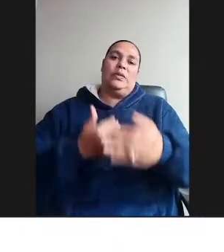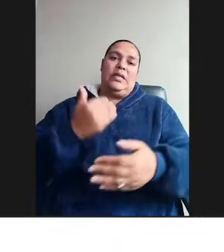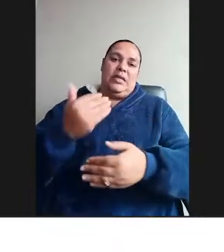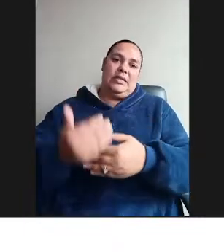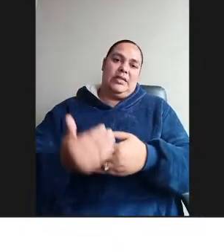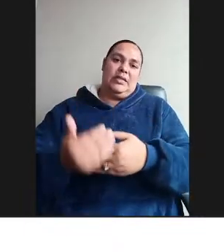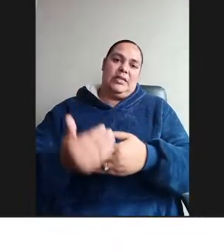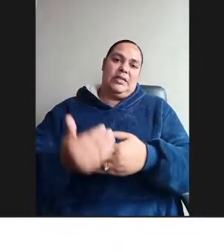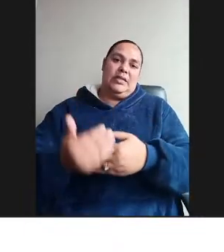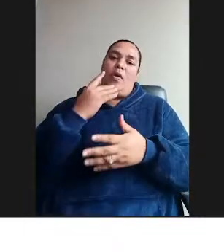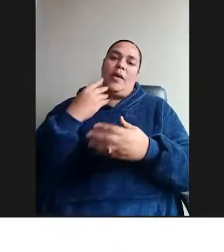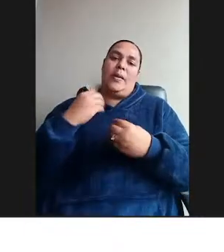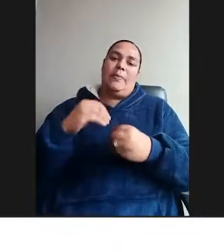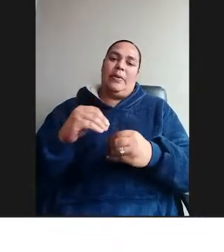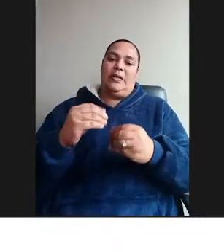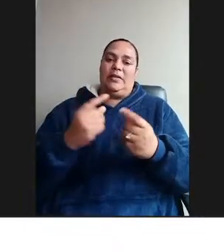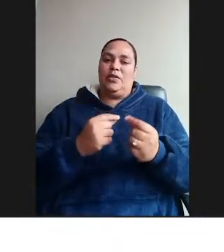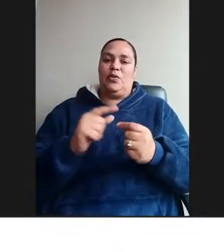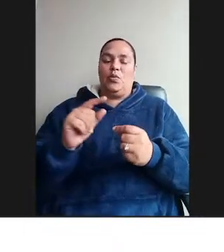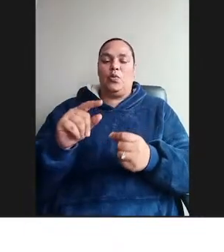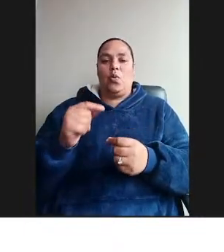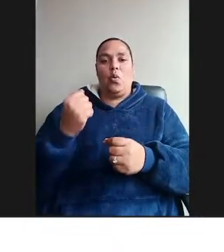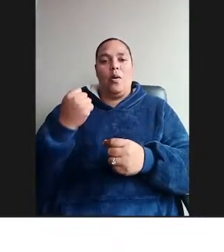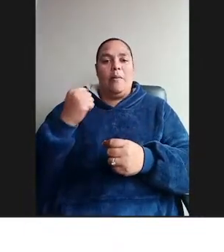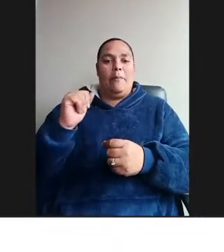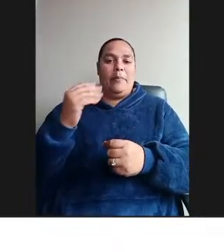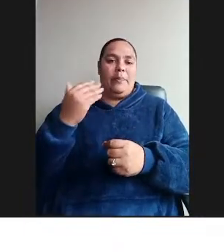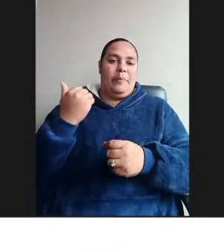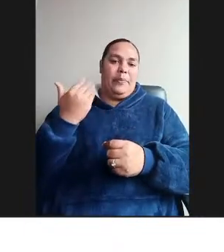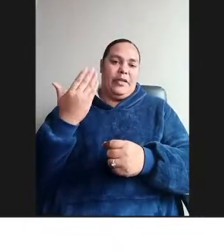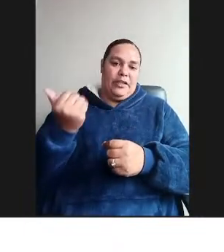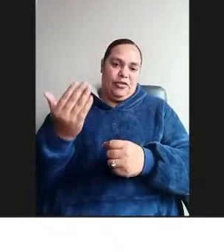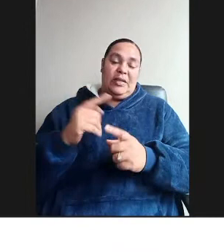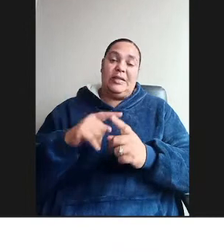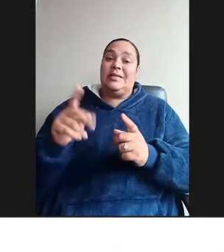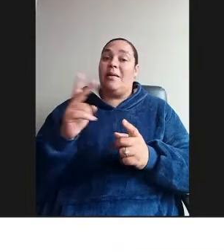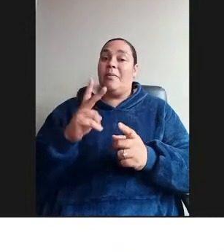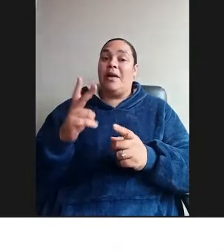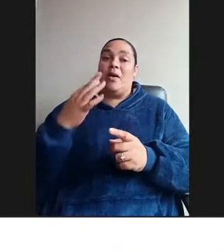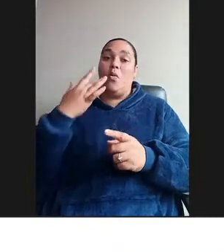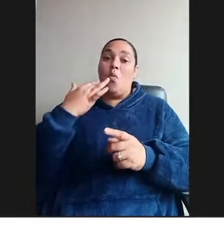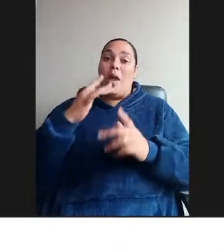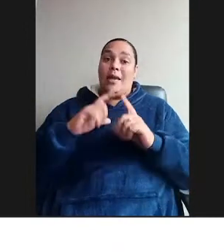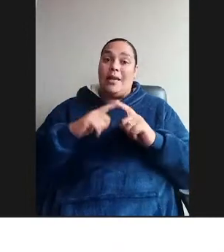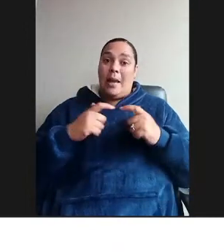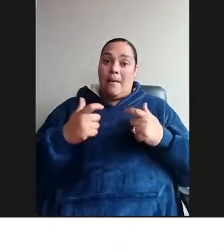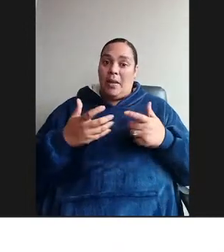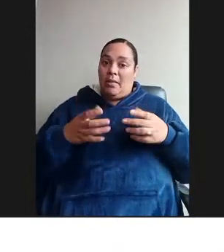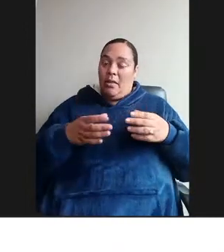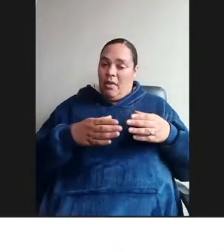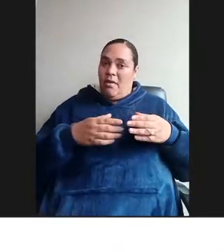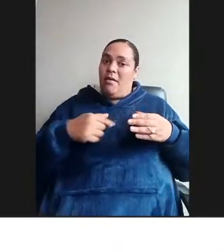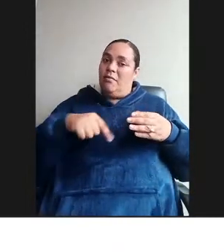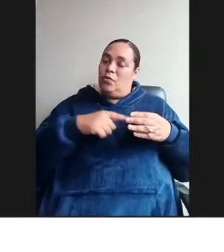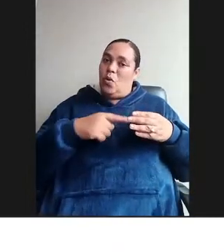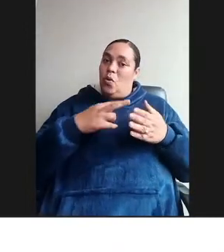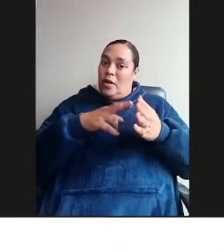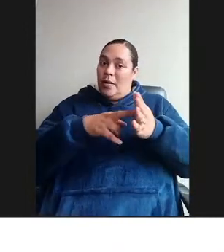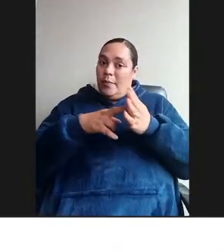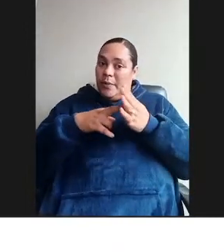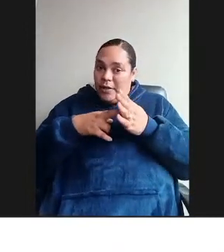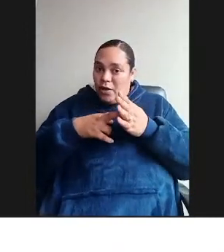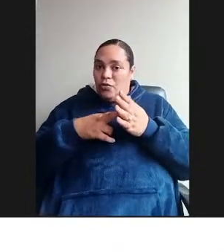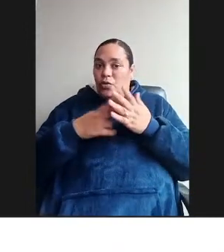with the petitions. And then once the committee makes a recommendation to